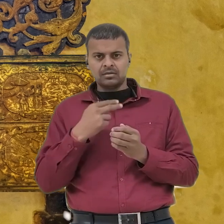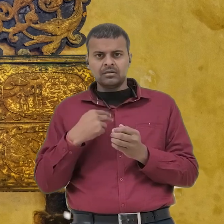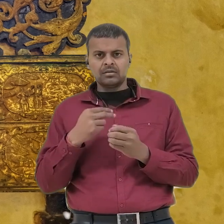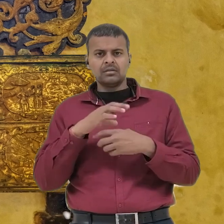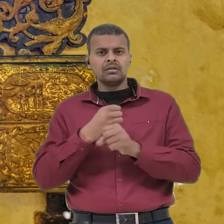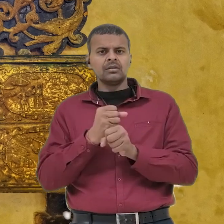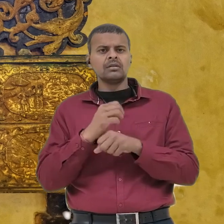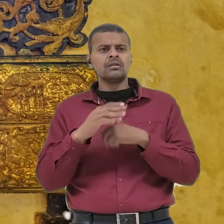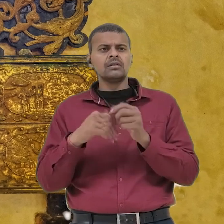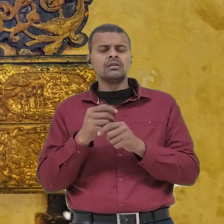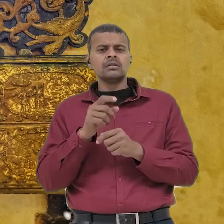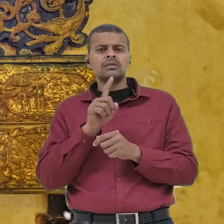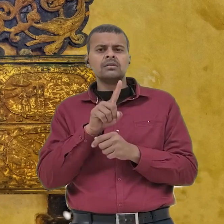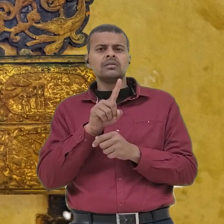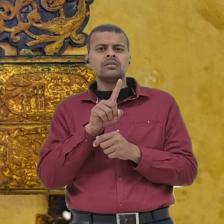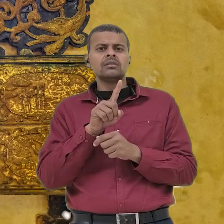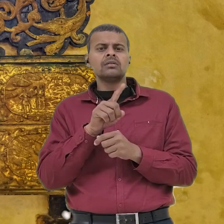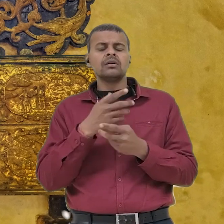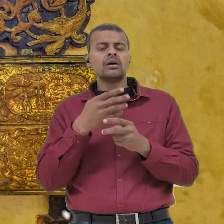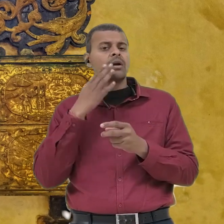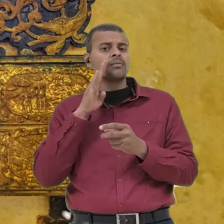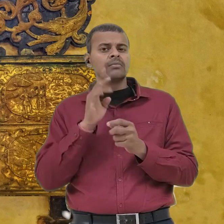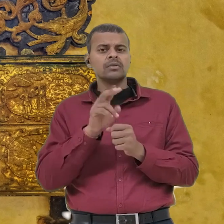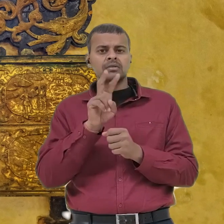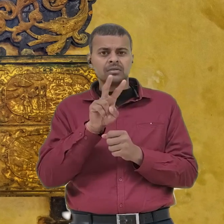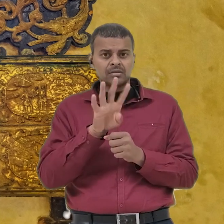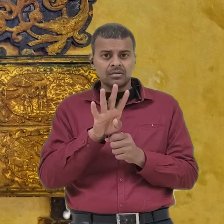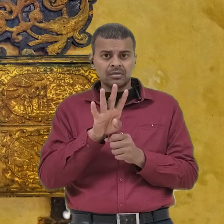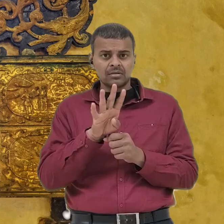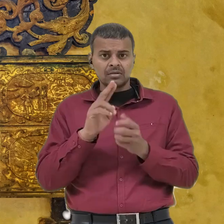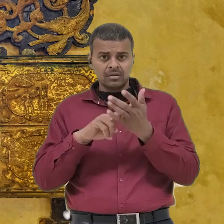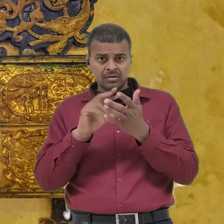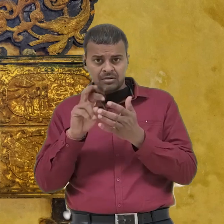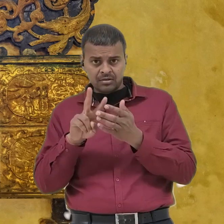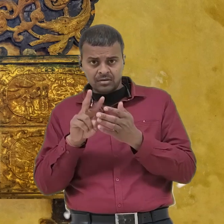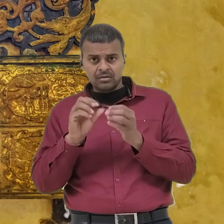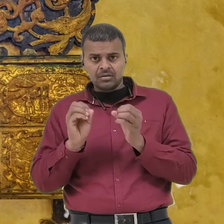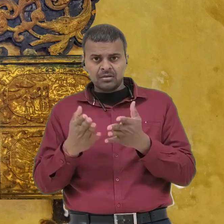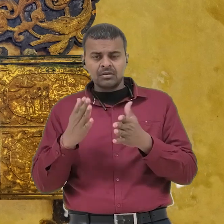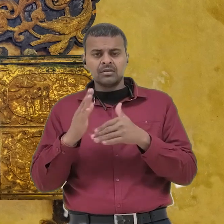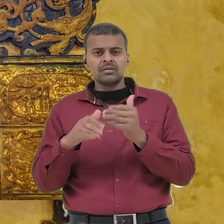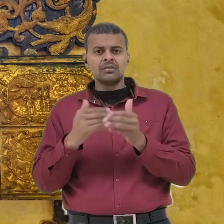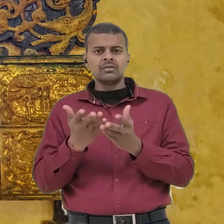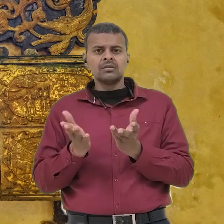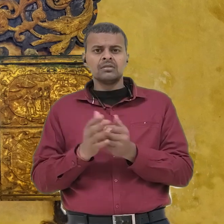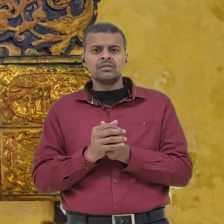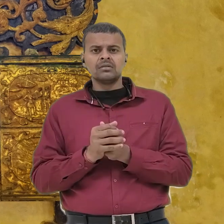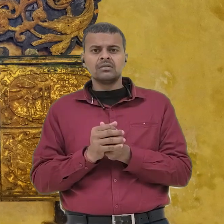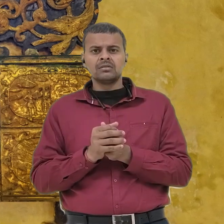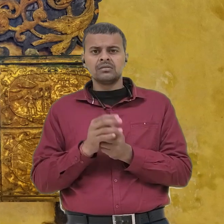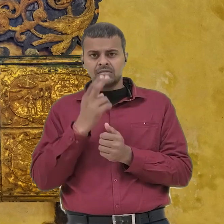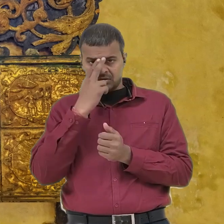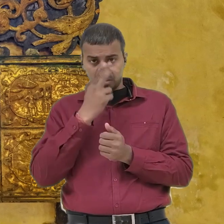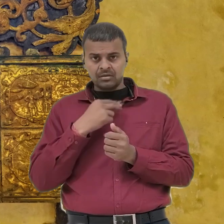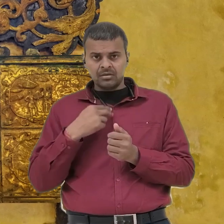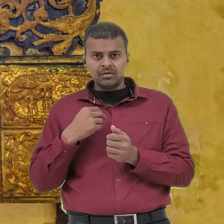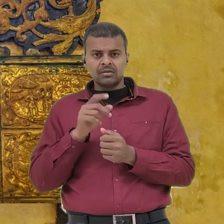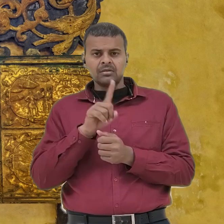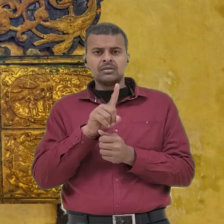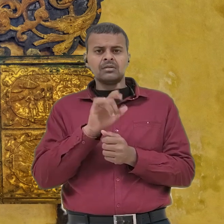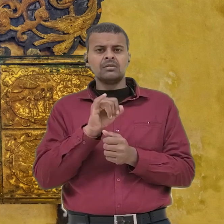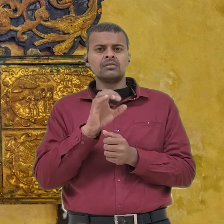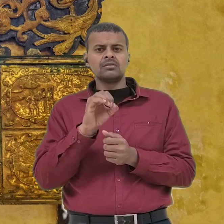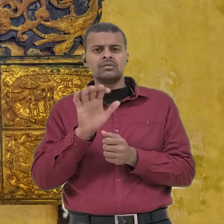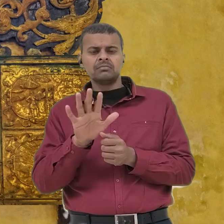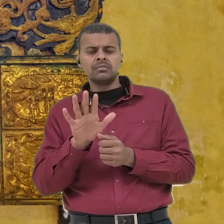cenotaph of the benefactor of the church, Dom Geronimo Mascarens. The inscription on his cenotaph reads as